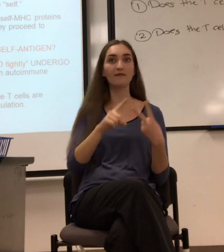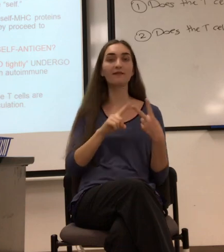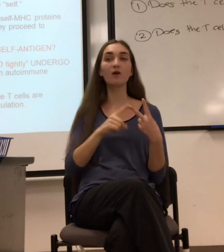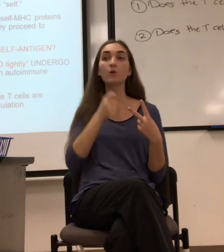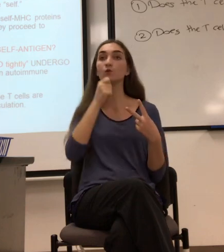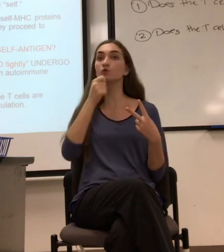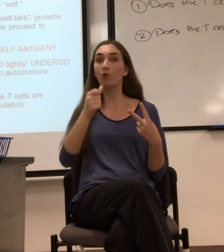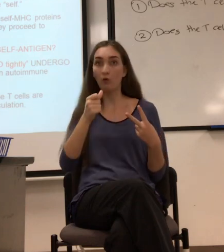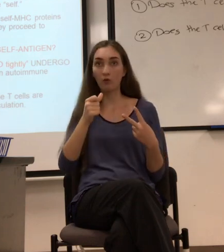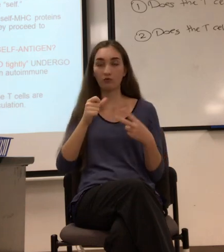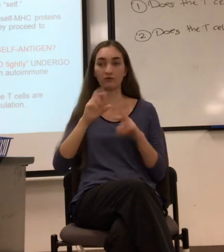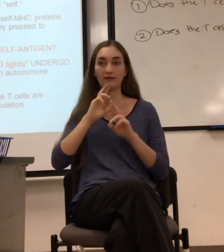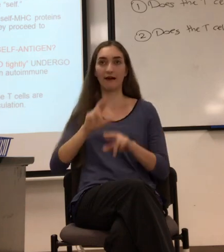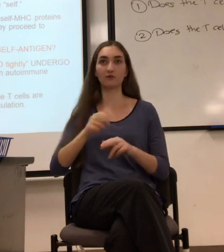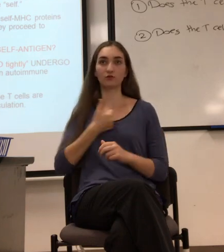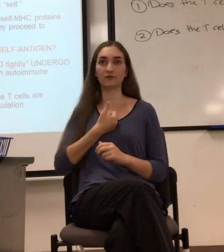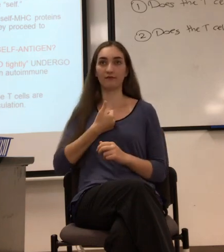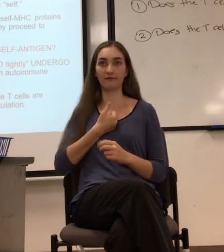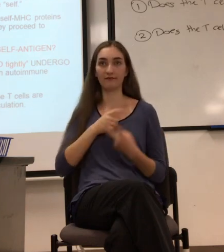you live.